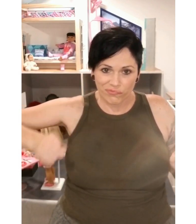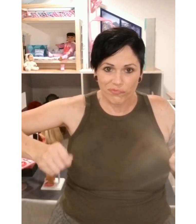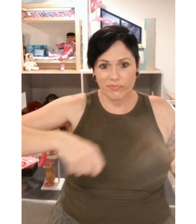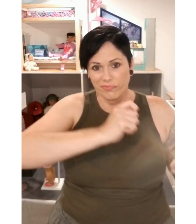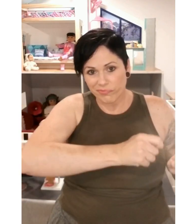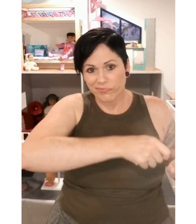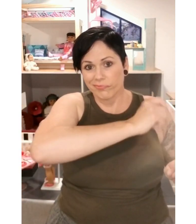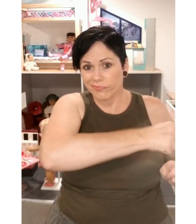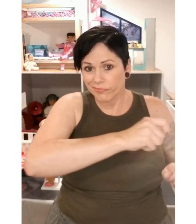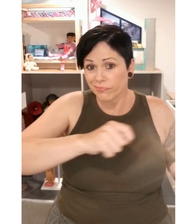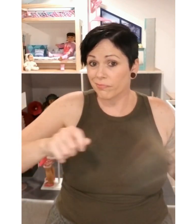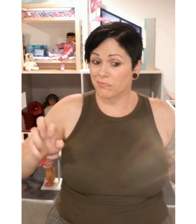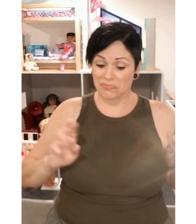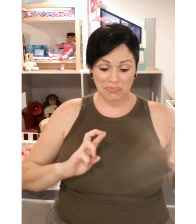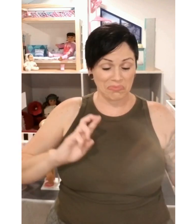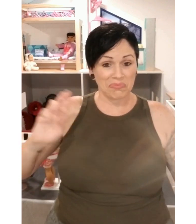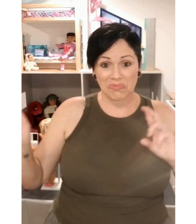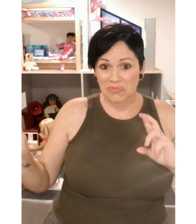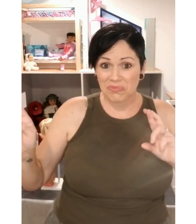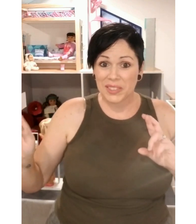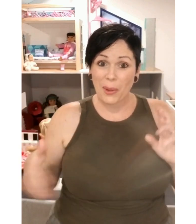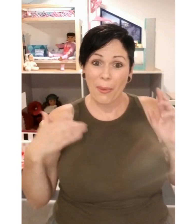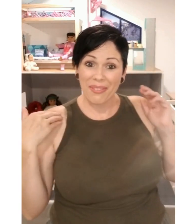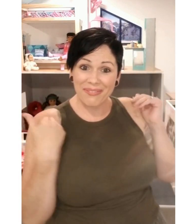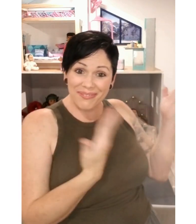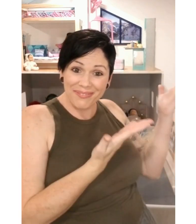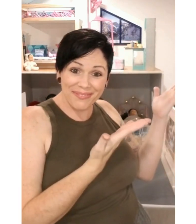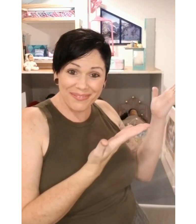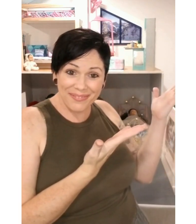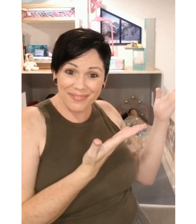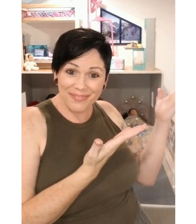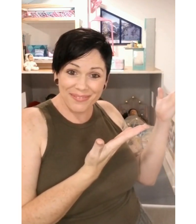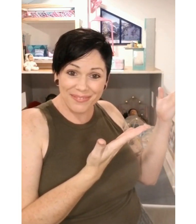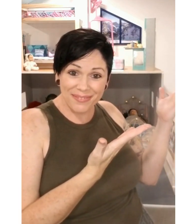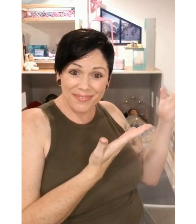And then it was just a matter of hanging them up. So there it is.